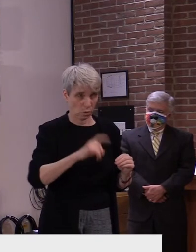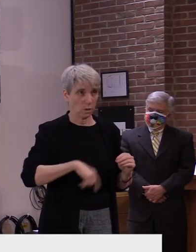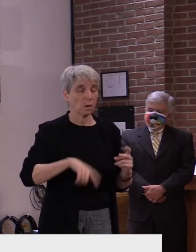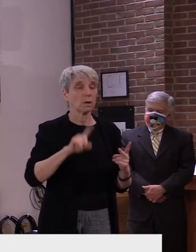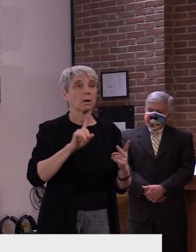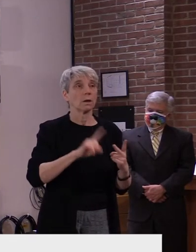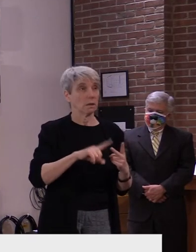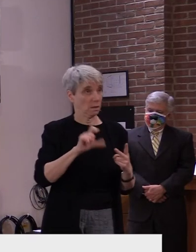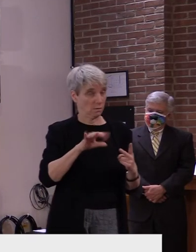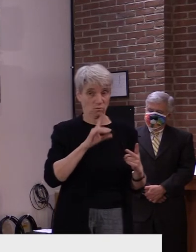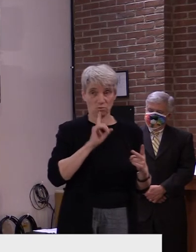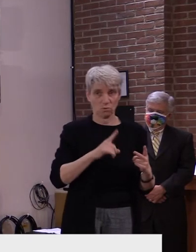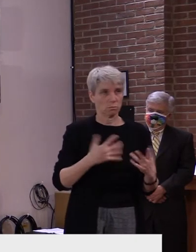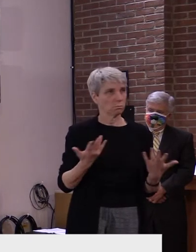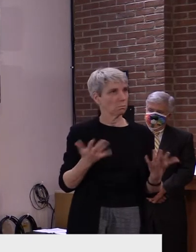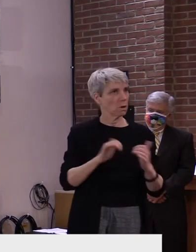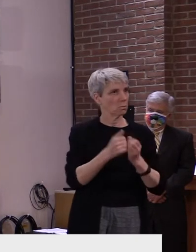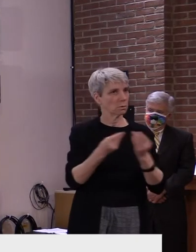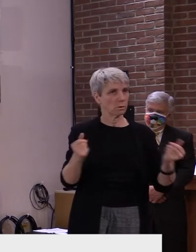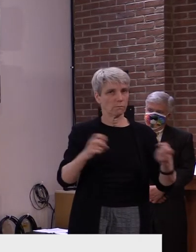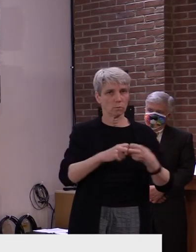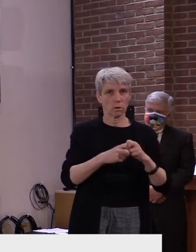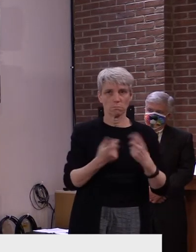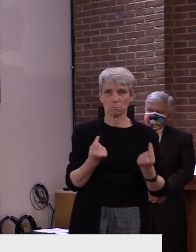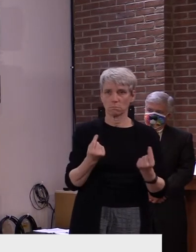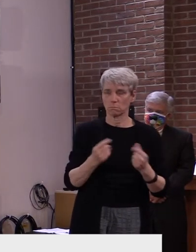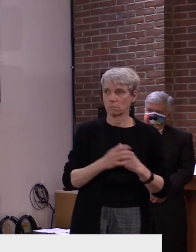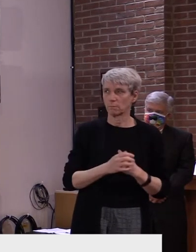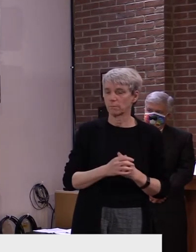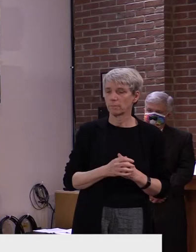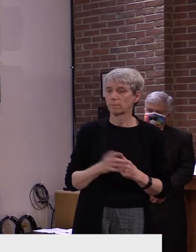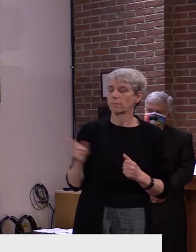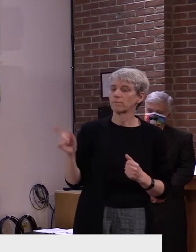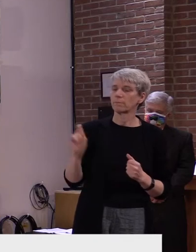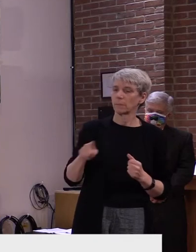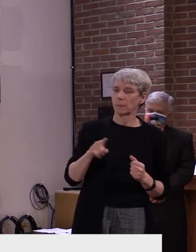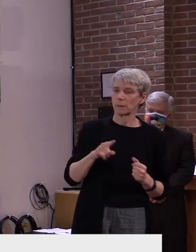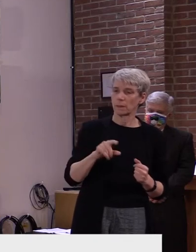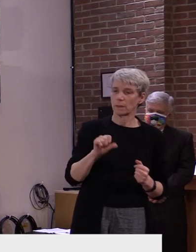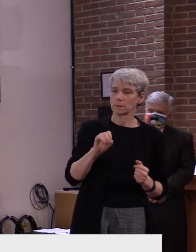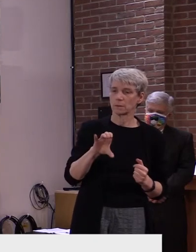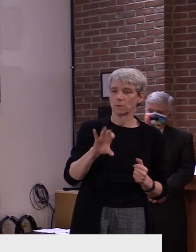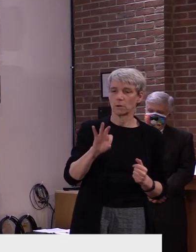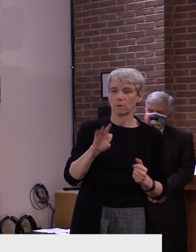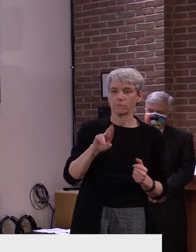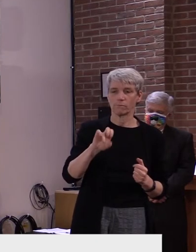what is being done about it? Secretary French, are you on the line? Yes, I am.